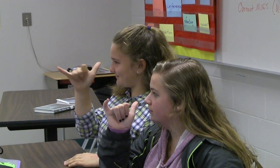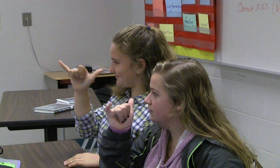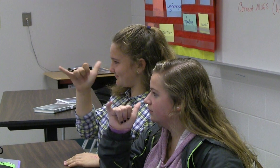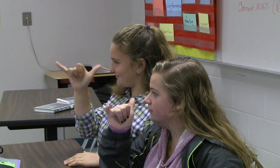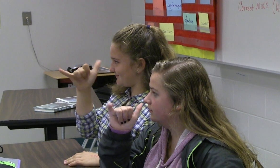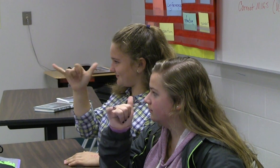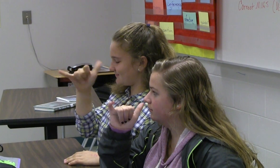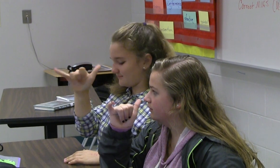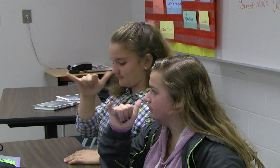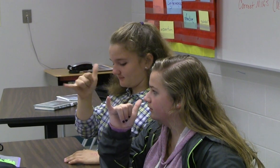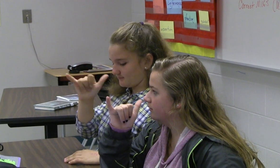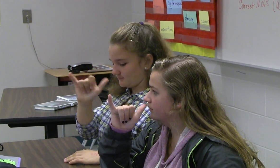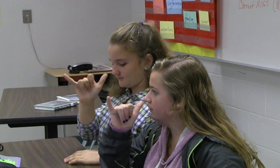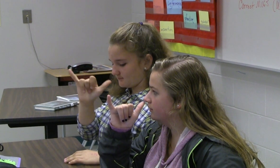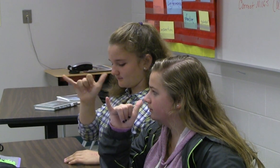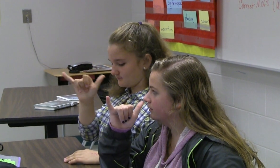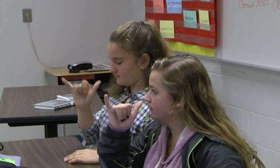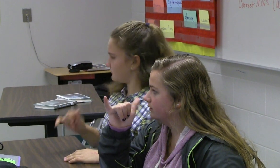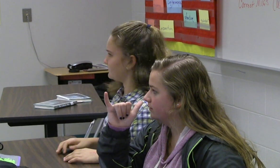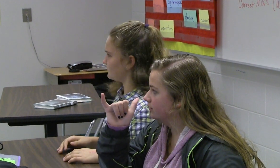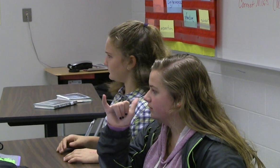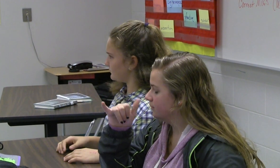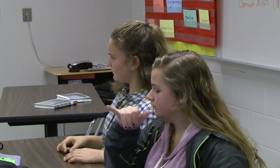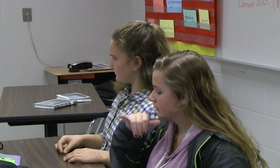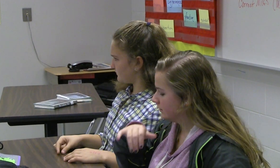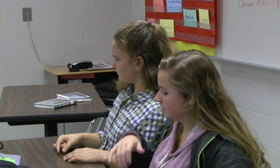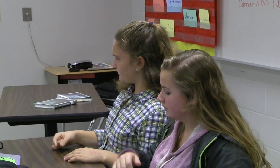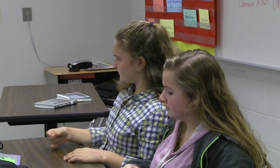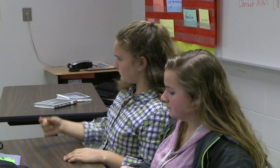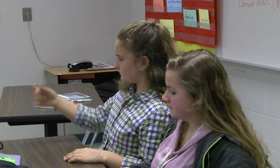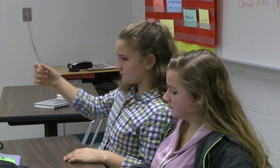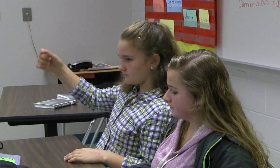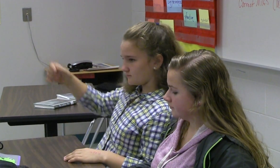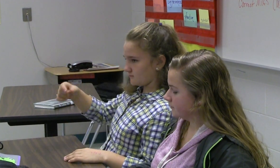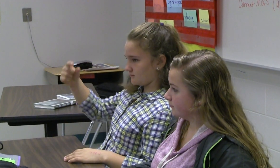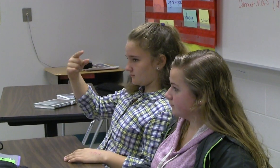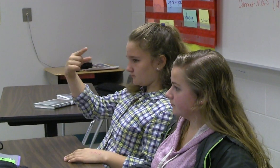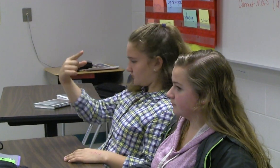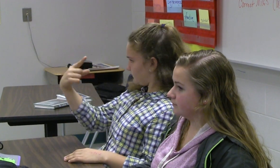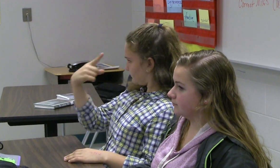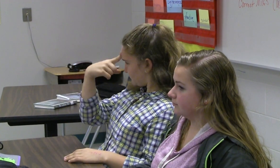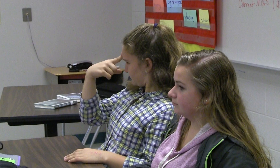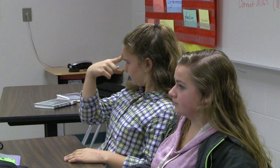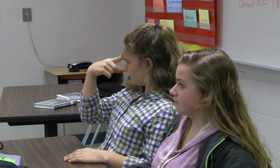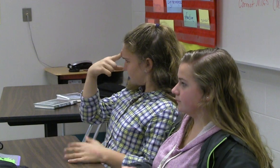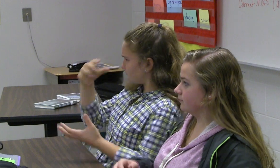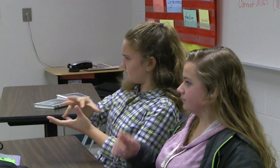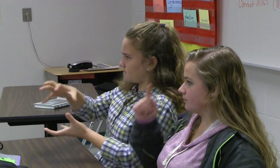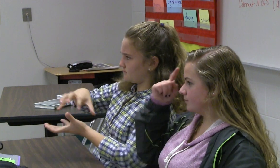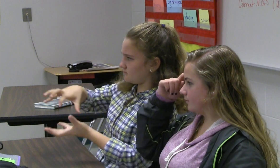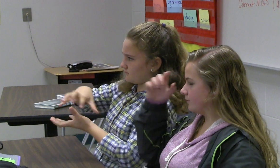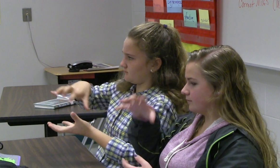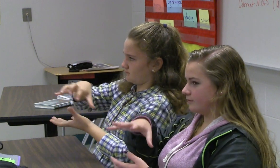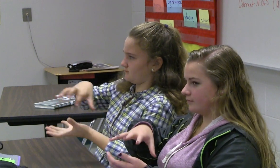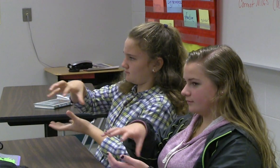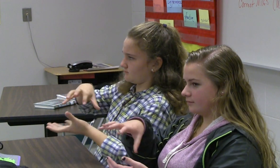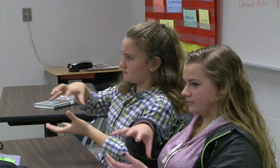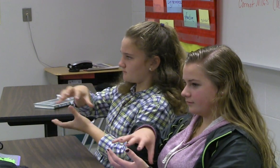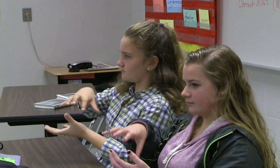confused,